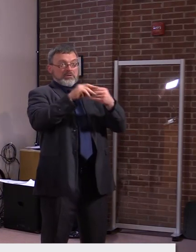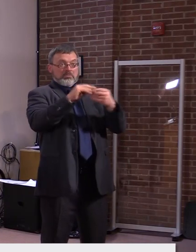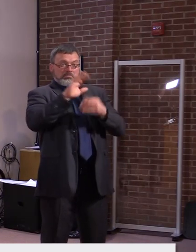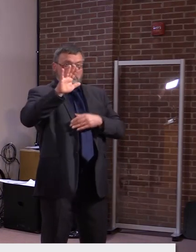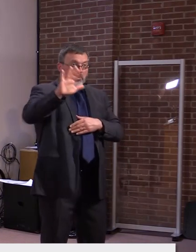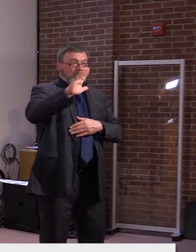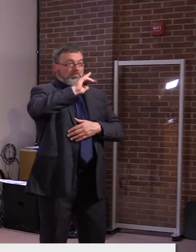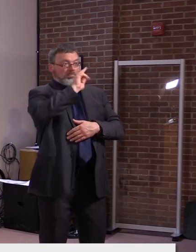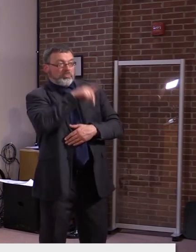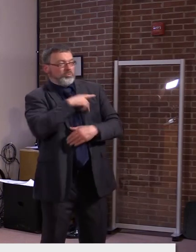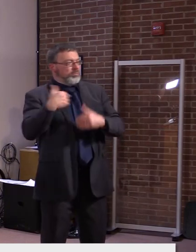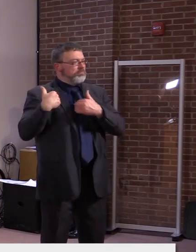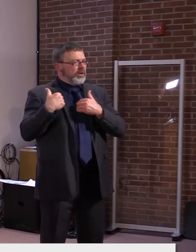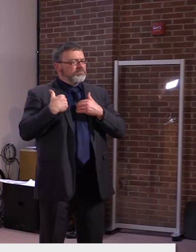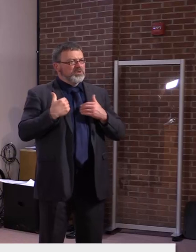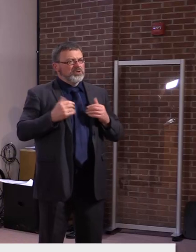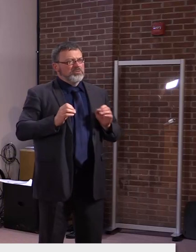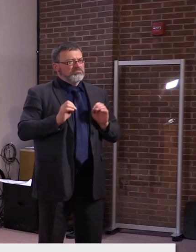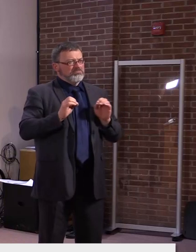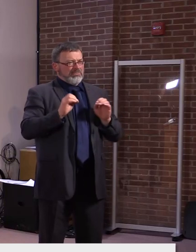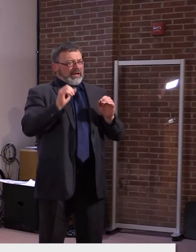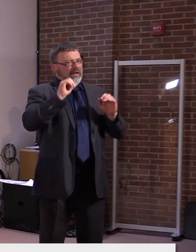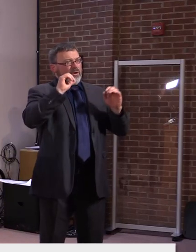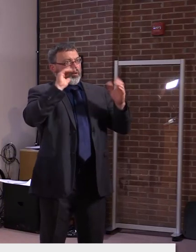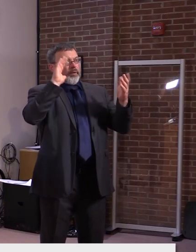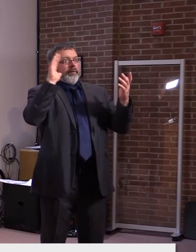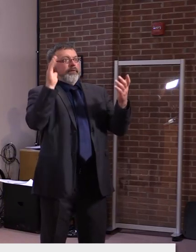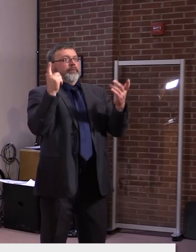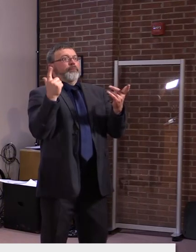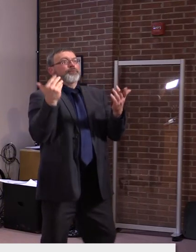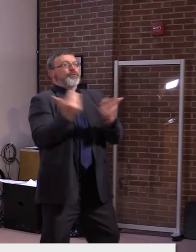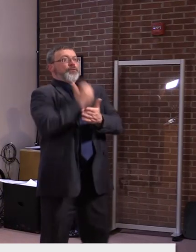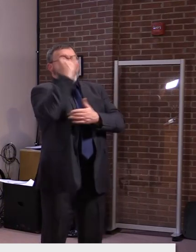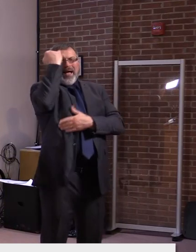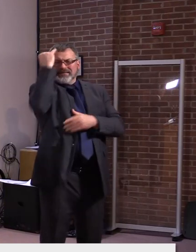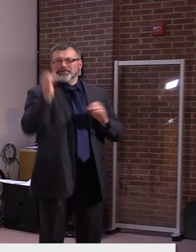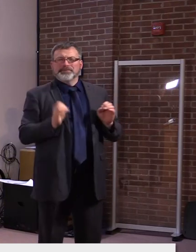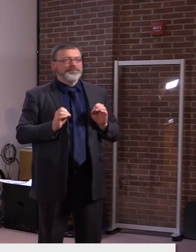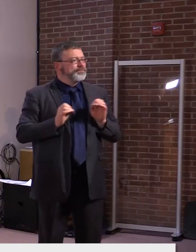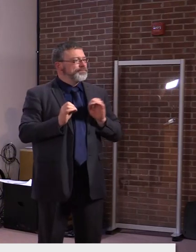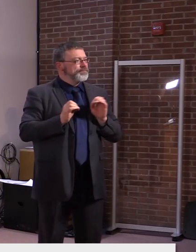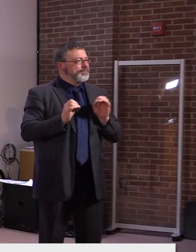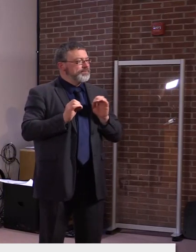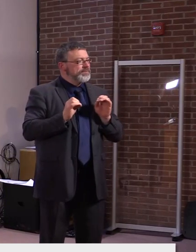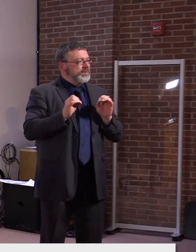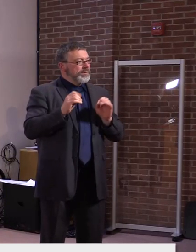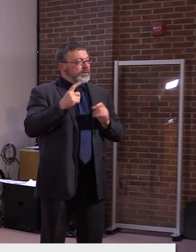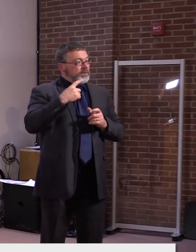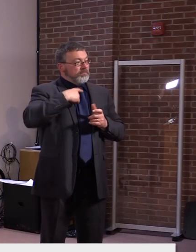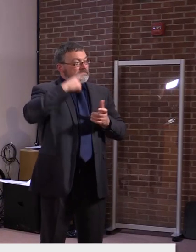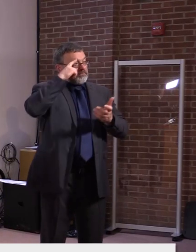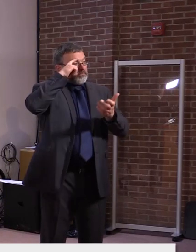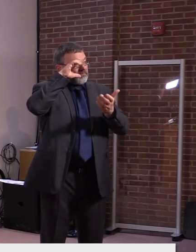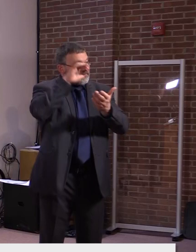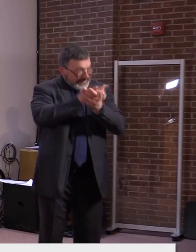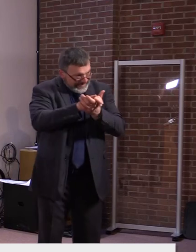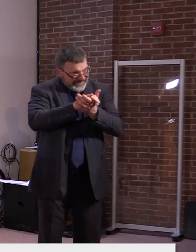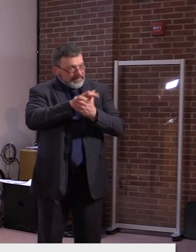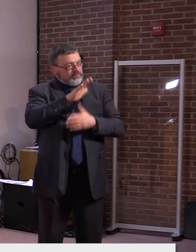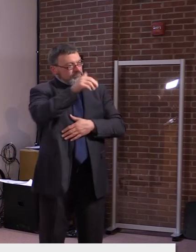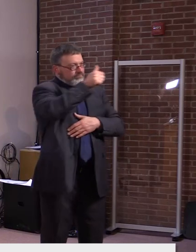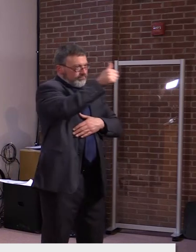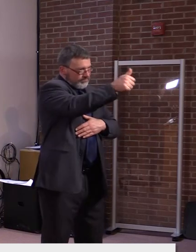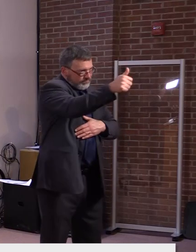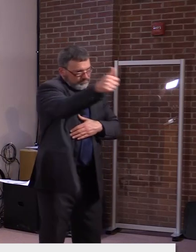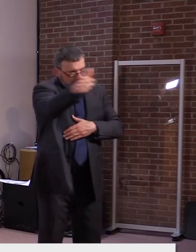much believe that we have to take a personal responsibility, both individually, collectively, in terms of